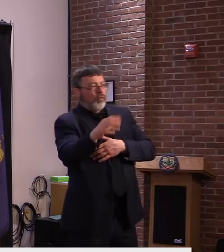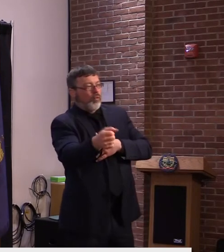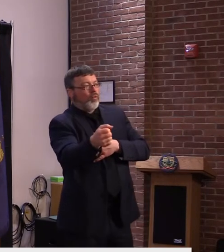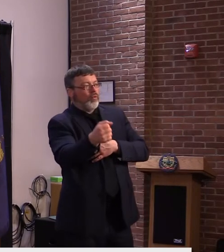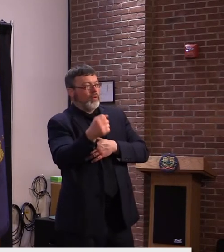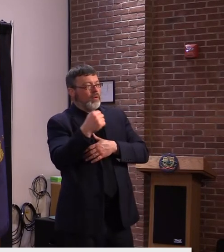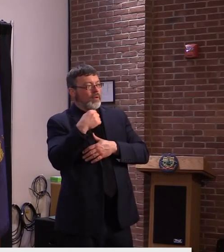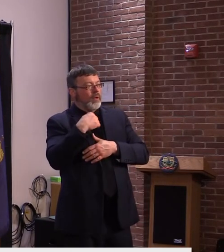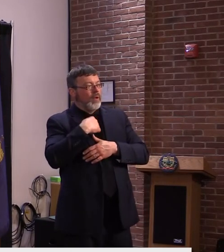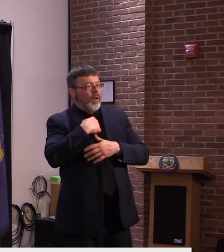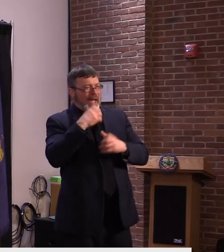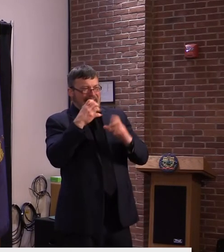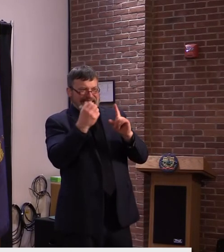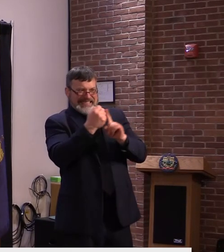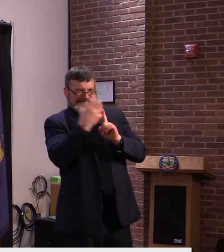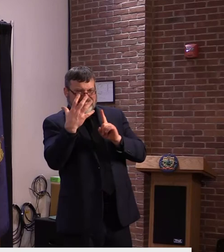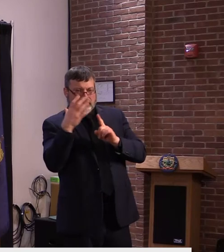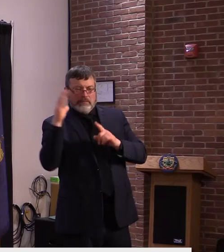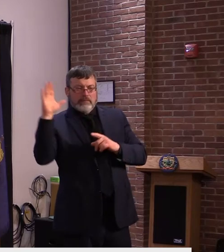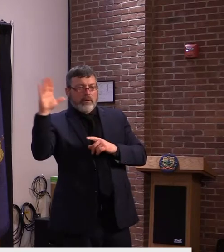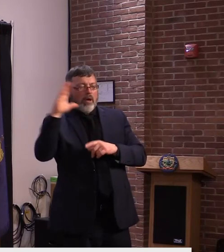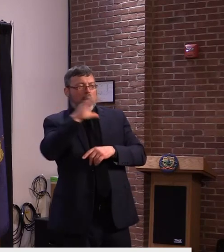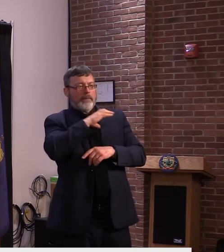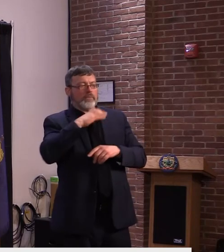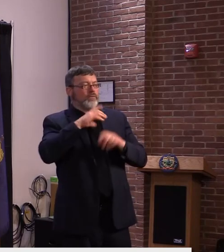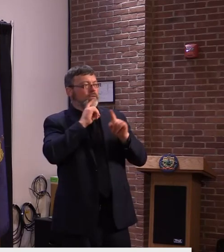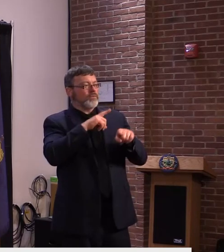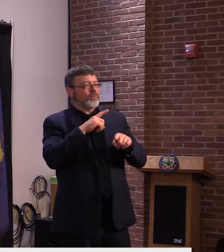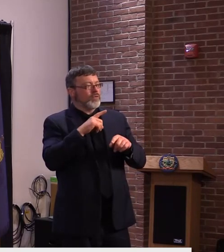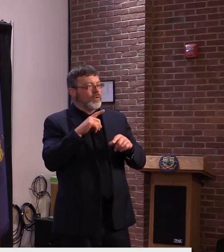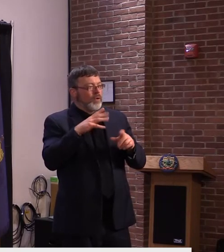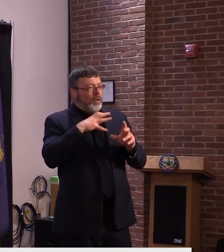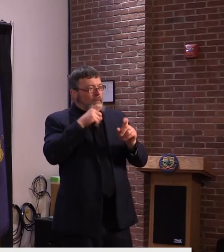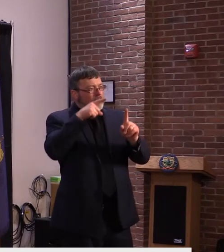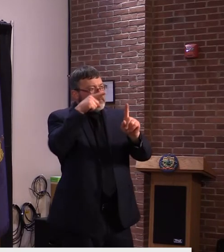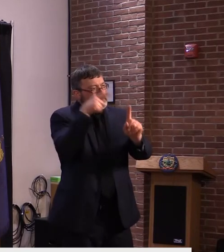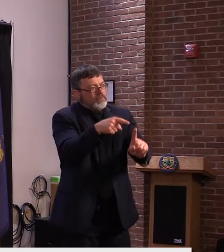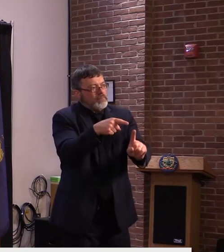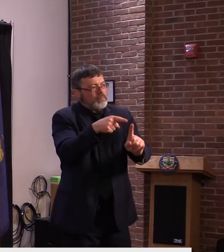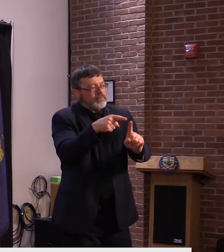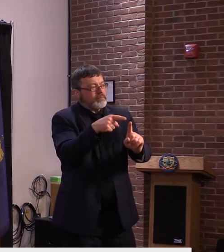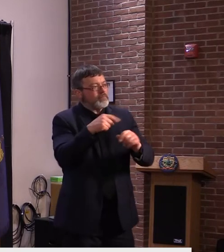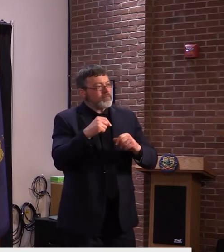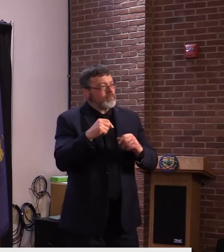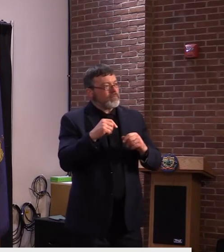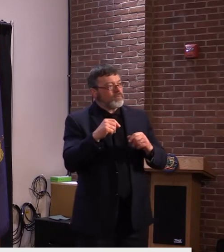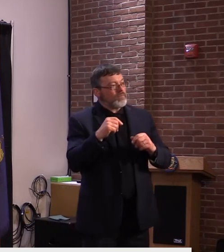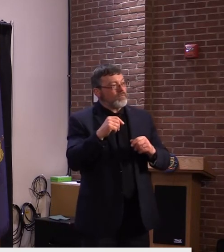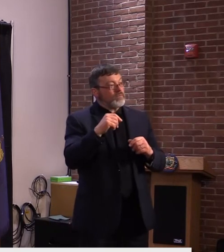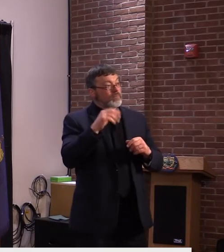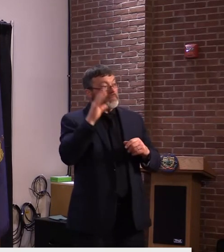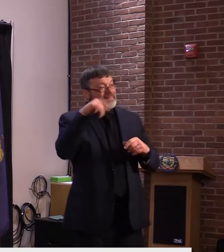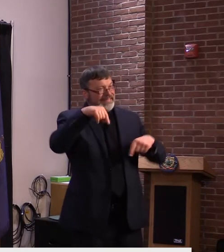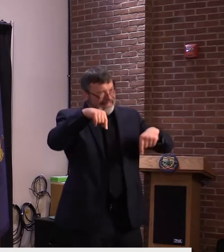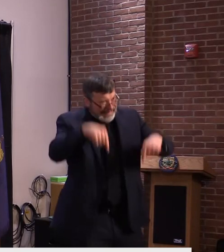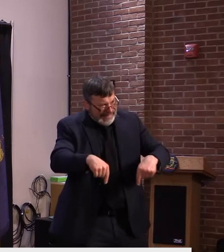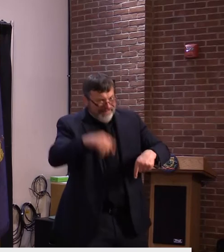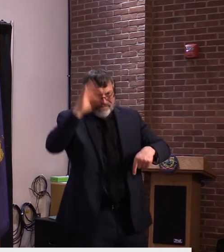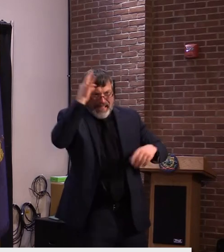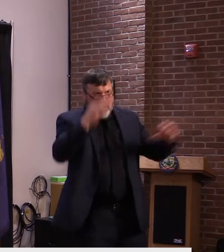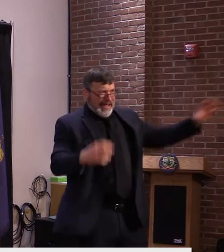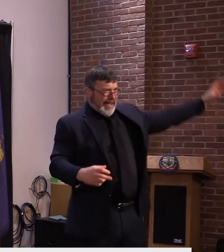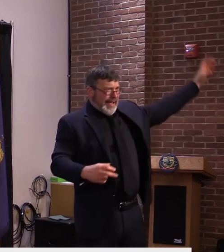to Tim. Again, I just want to stress, this is one of those once-in-a-lifetime opportunities,